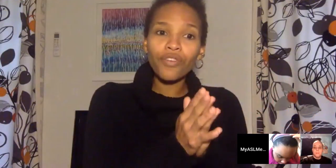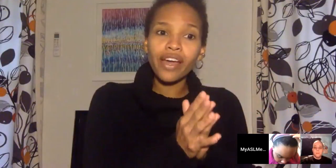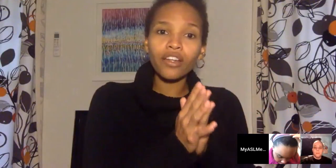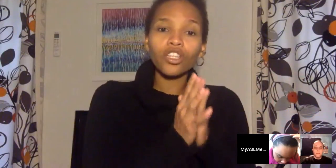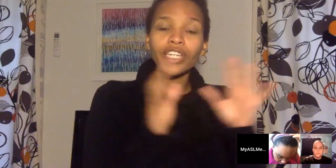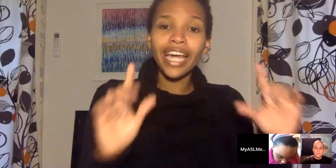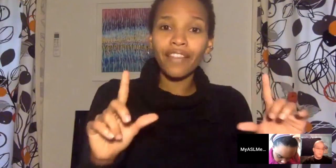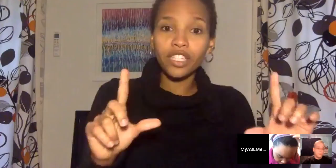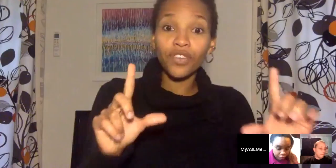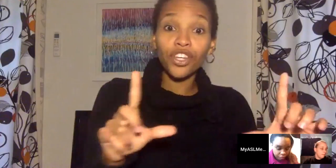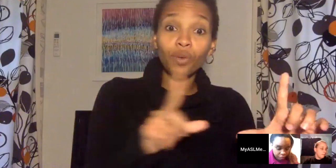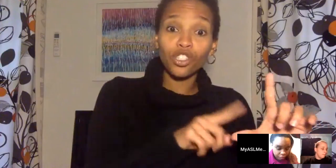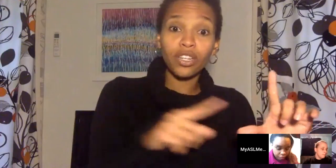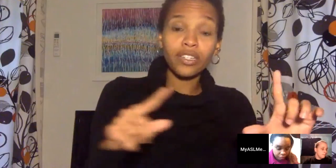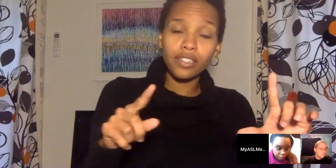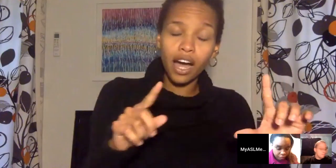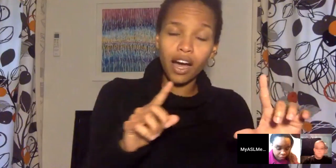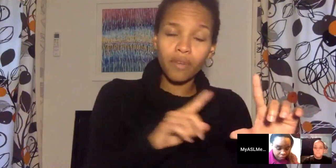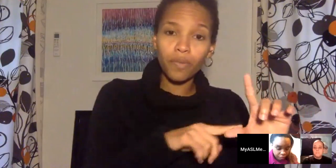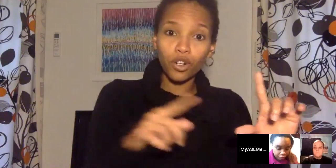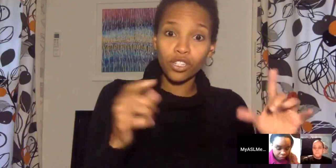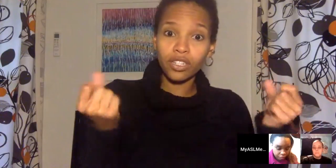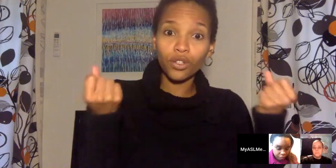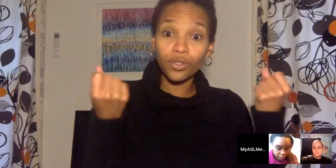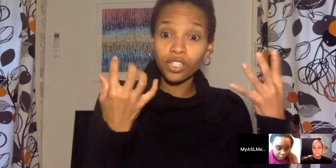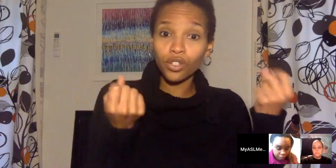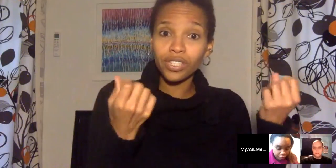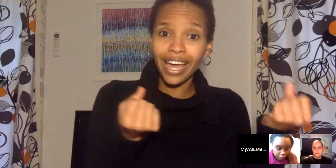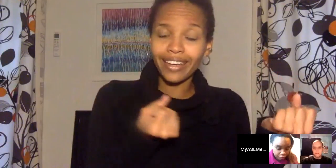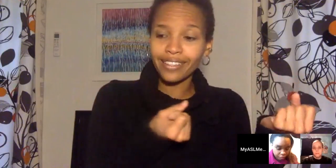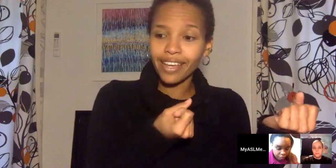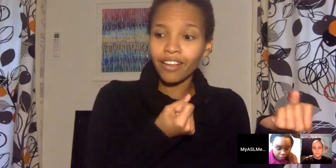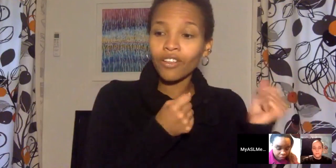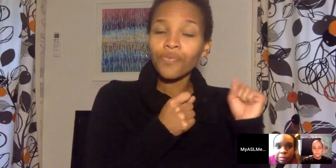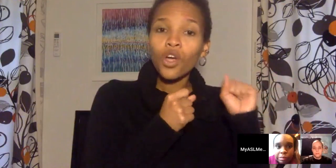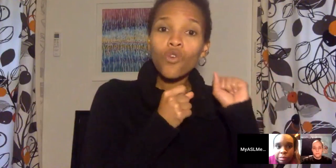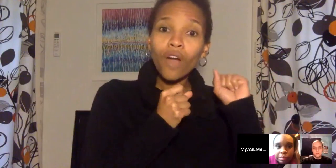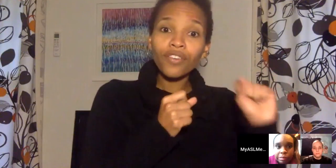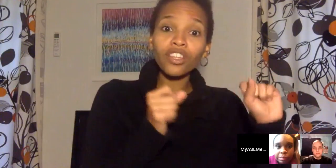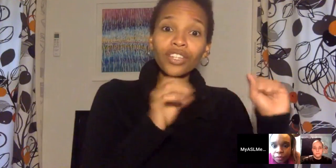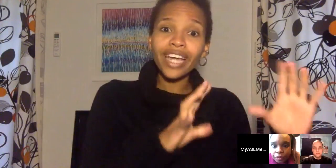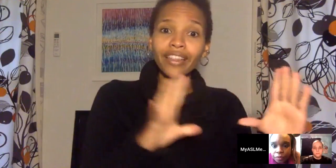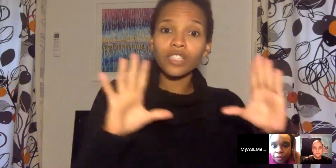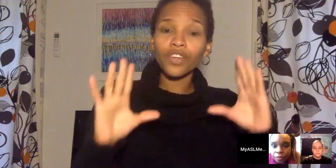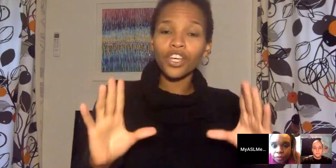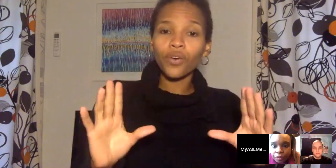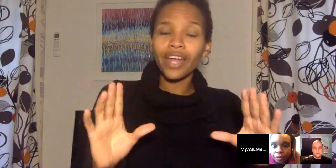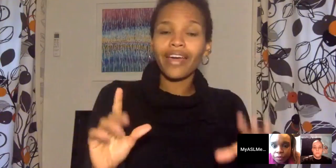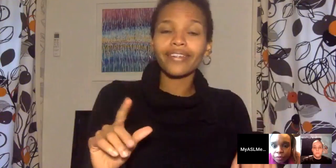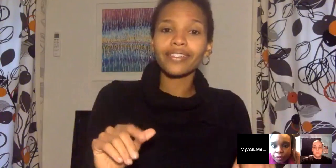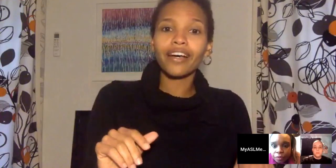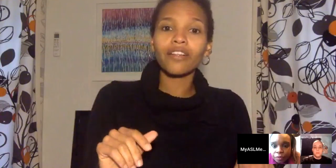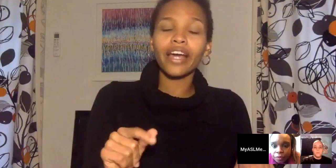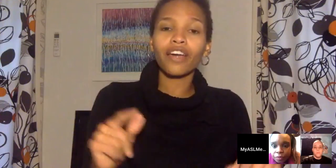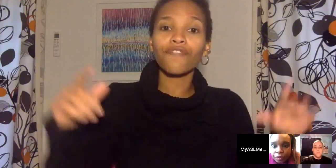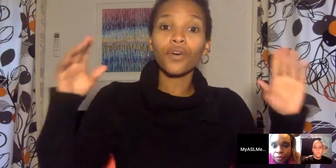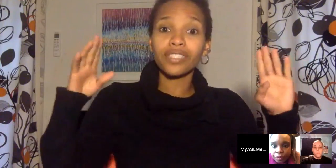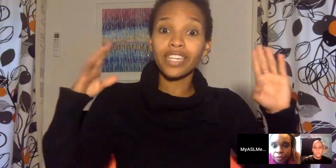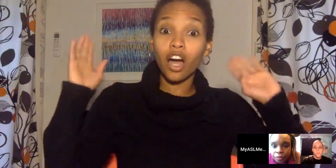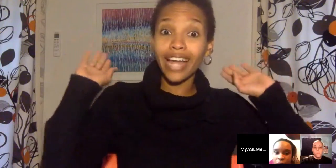than looking at this video, which is a person who is using ASL, rather than looking at this video in ASL and focusing on how